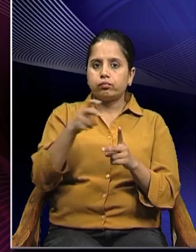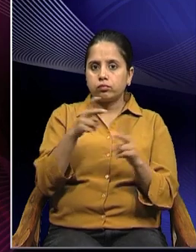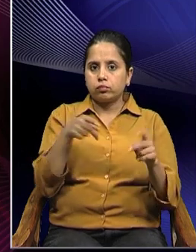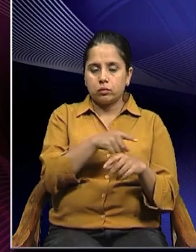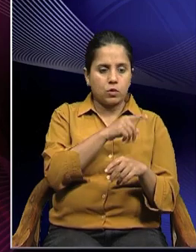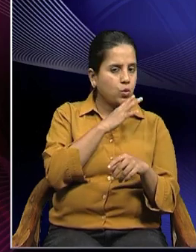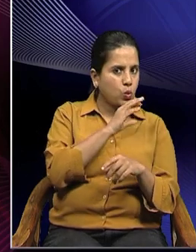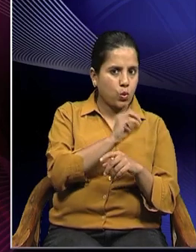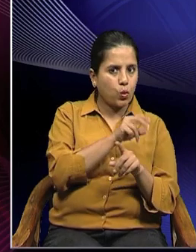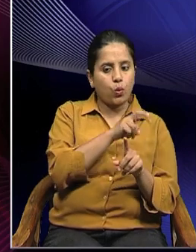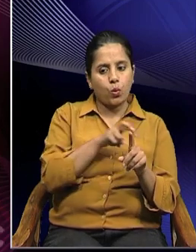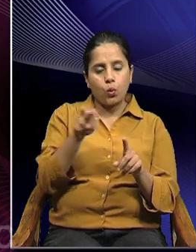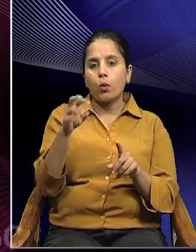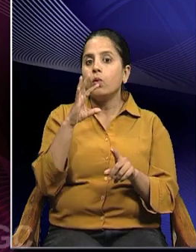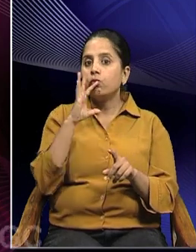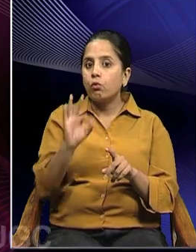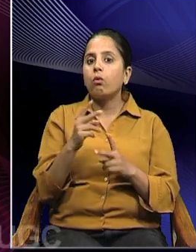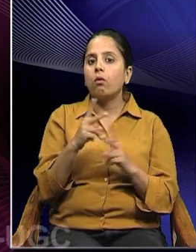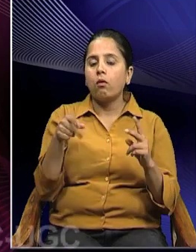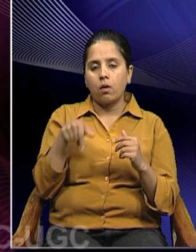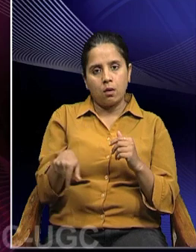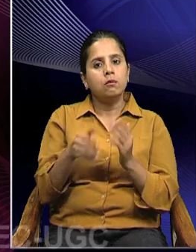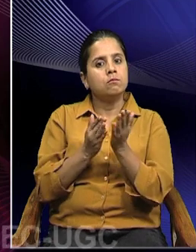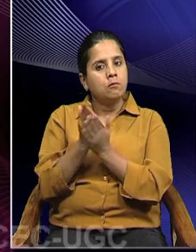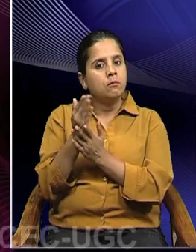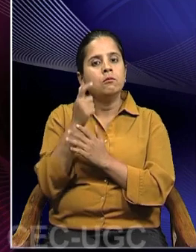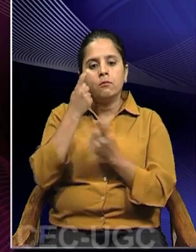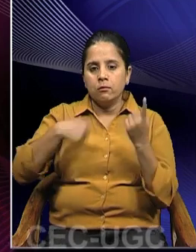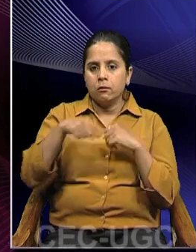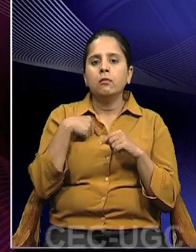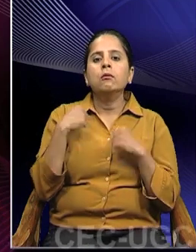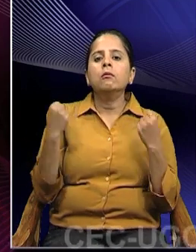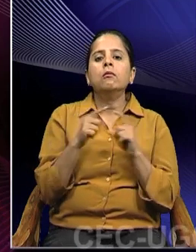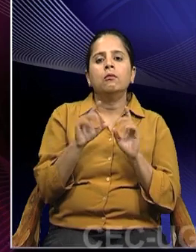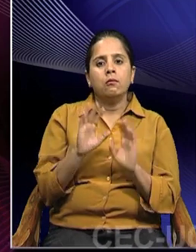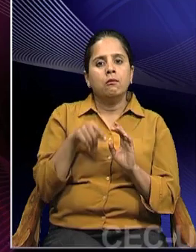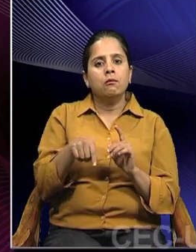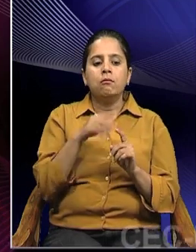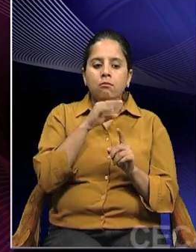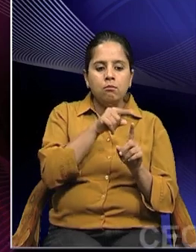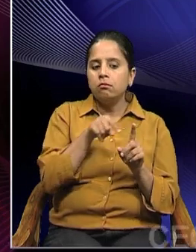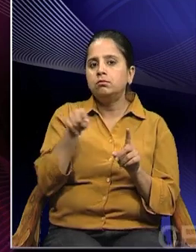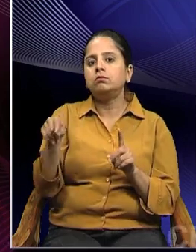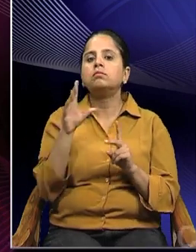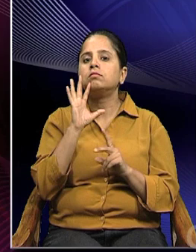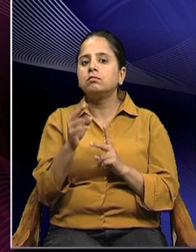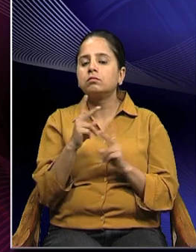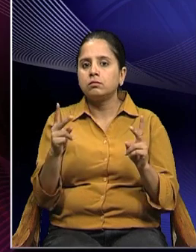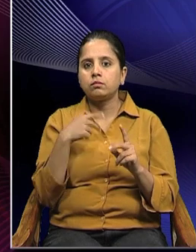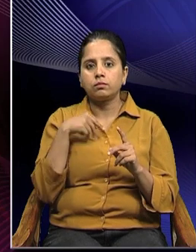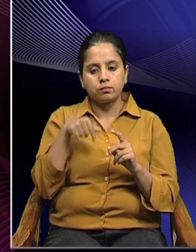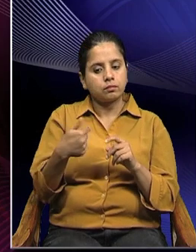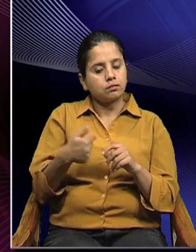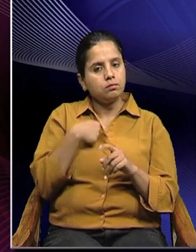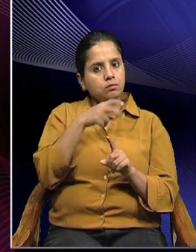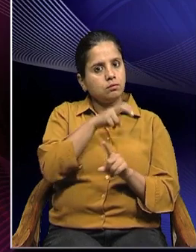asat or the unethical style to ethical style of human actions. So, astoma sadgamya, so shifting